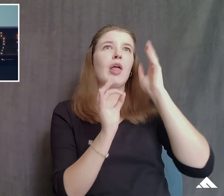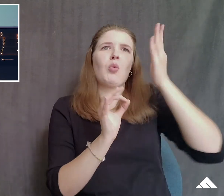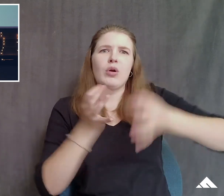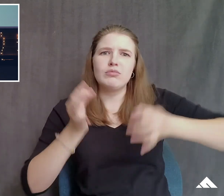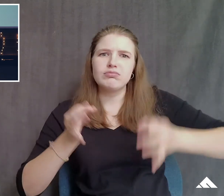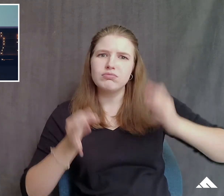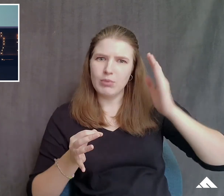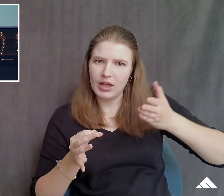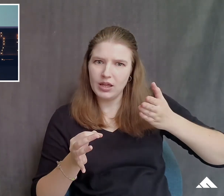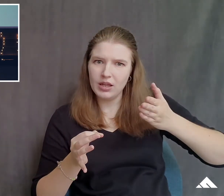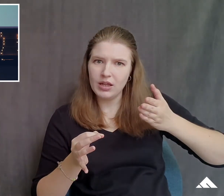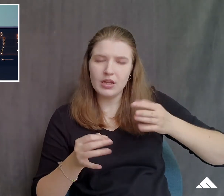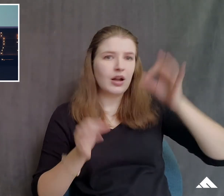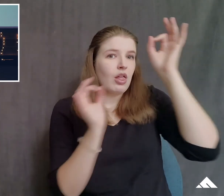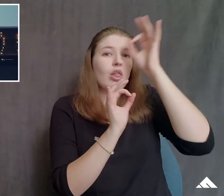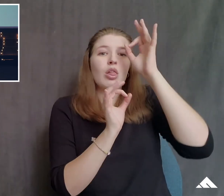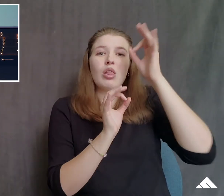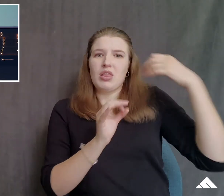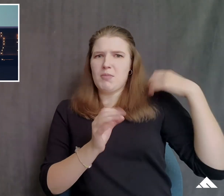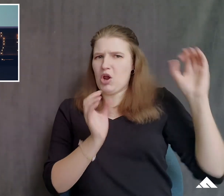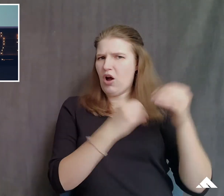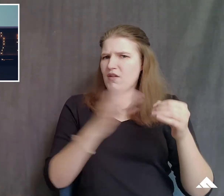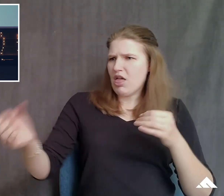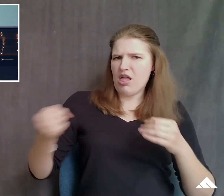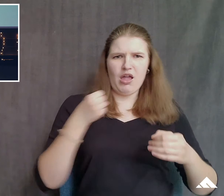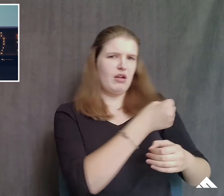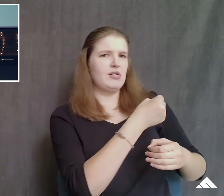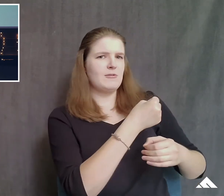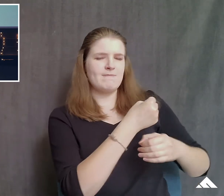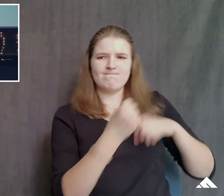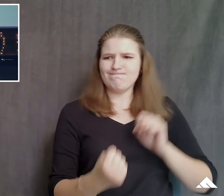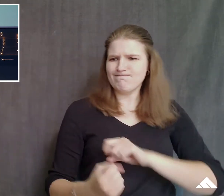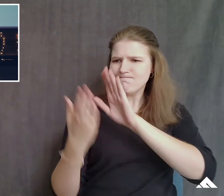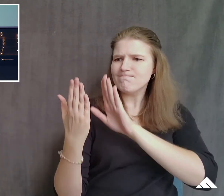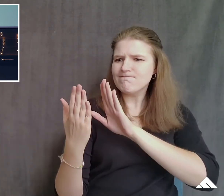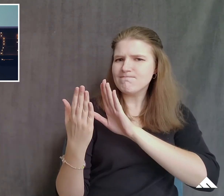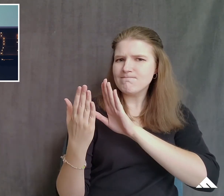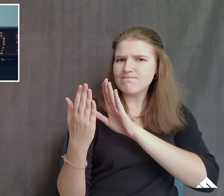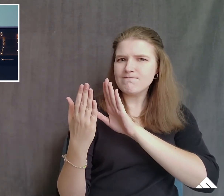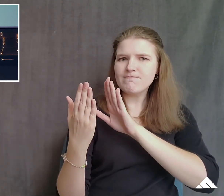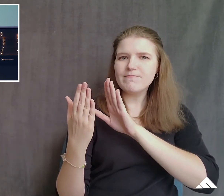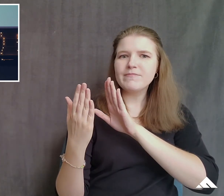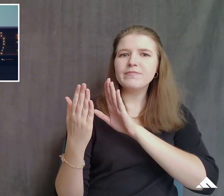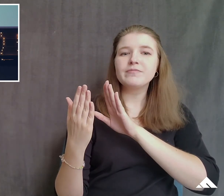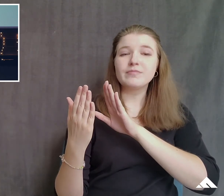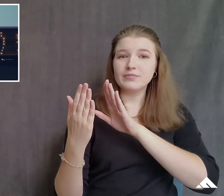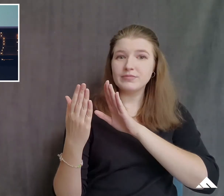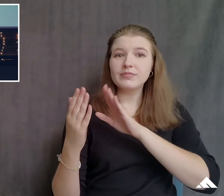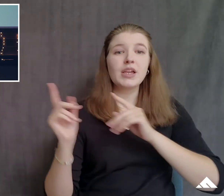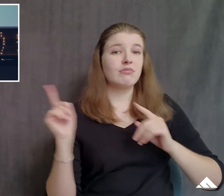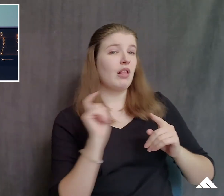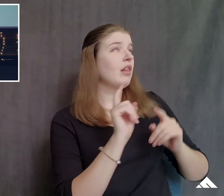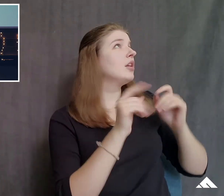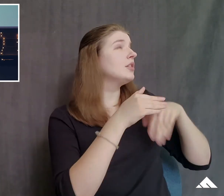He has no idea. He's going to be hauled into the boss's office and he's going to be held account. Okay? But he comes in